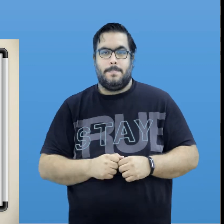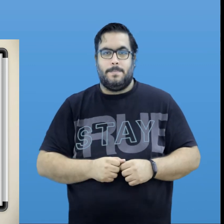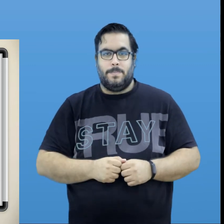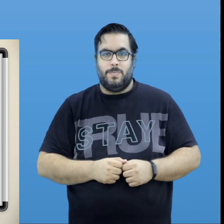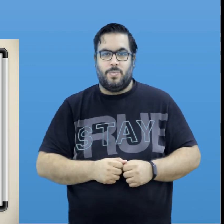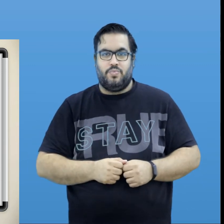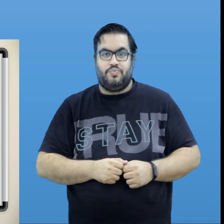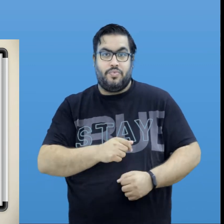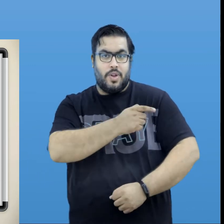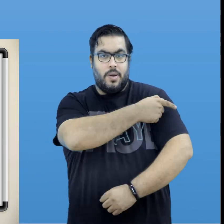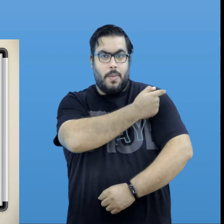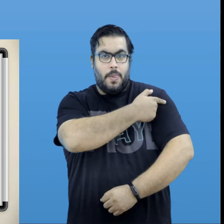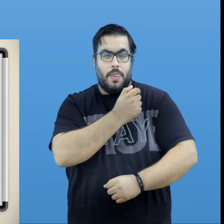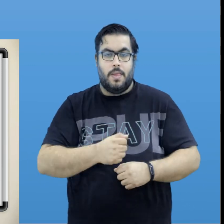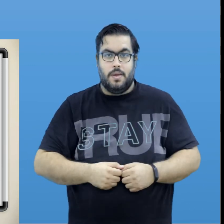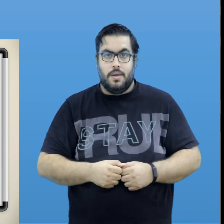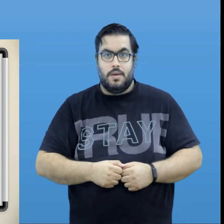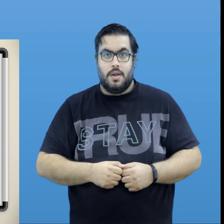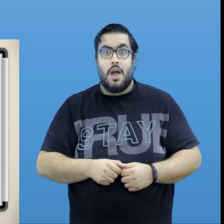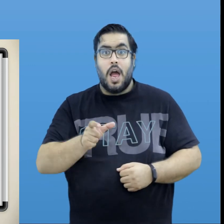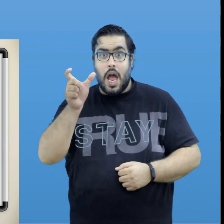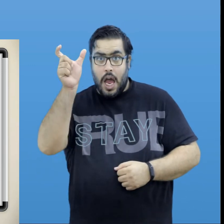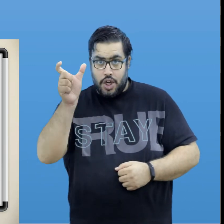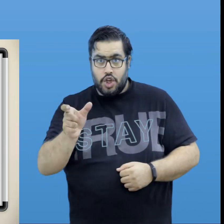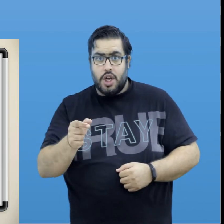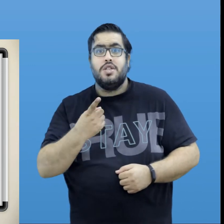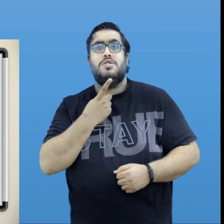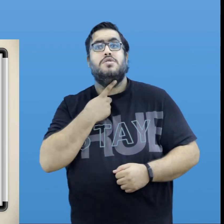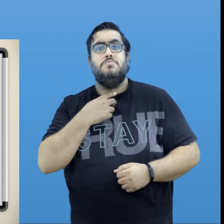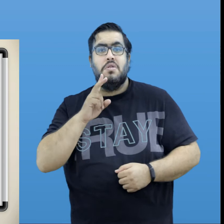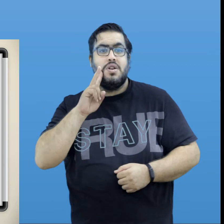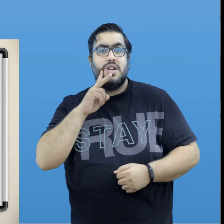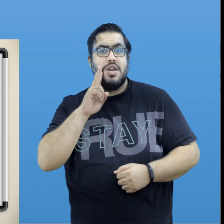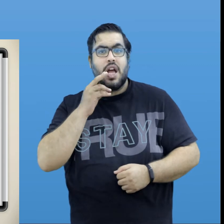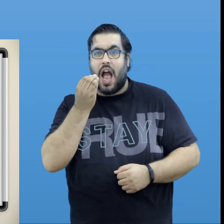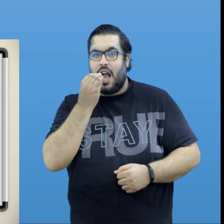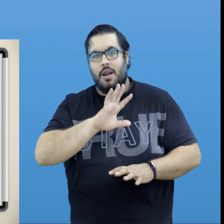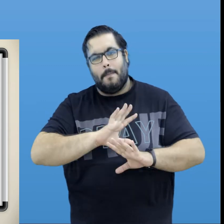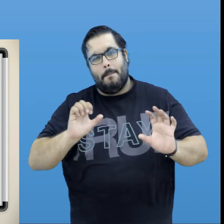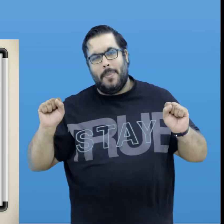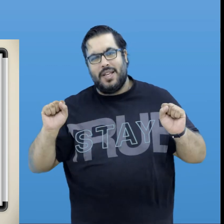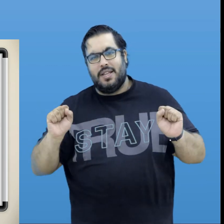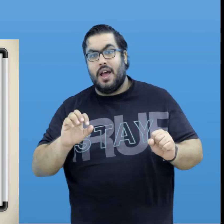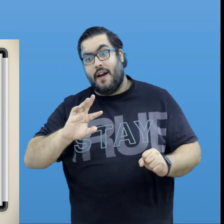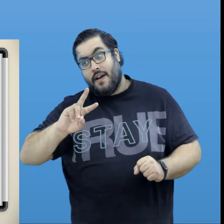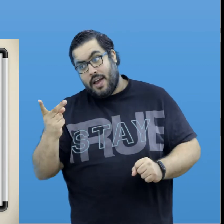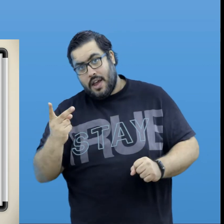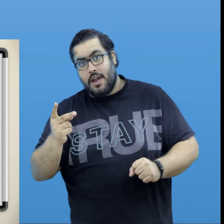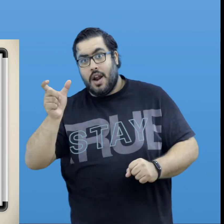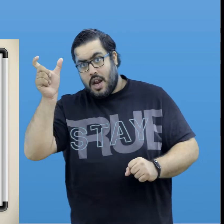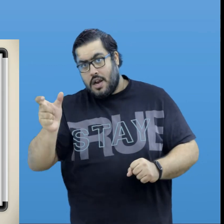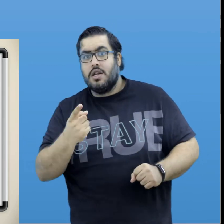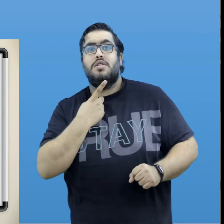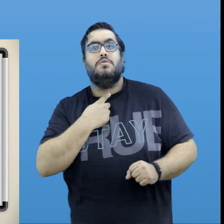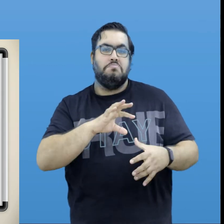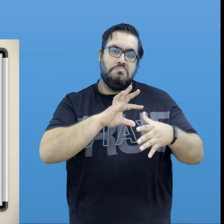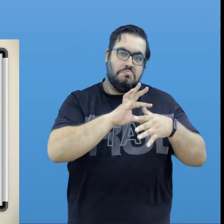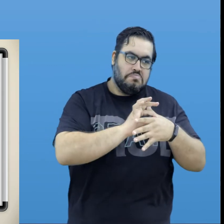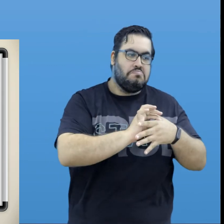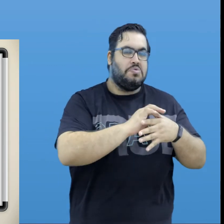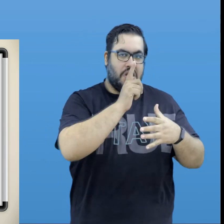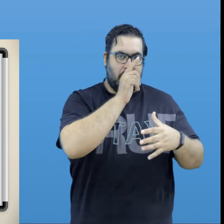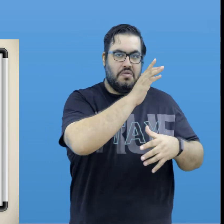We also used focus instead of concentration. And if you look at the